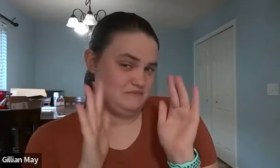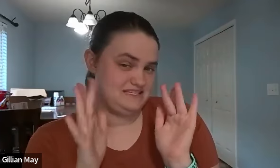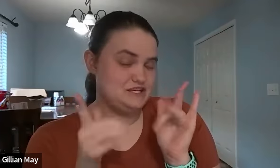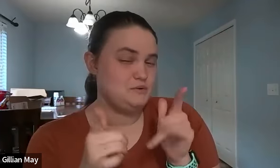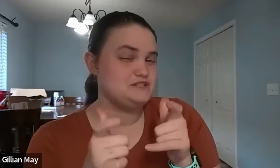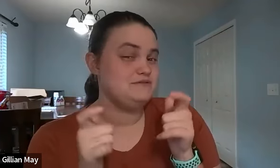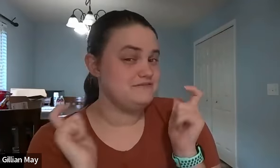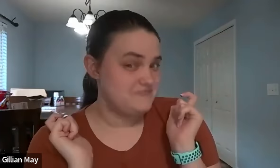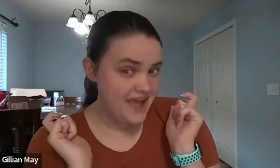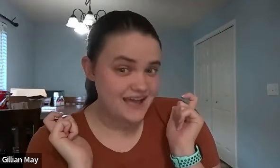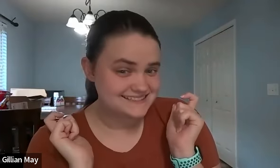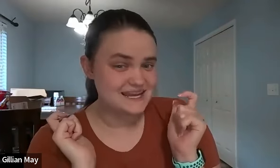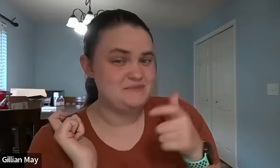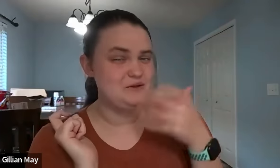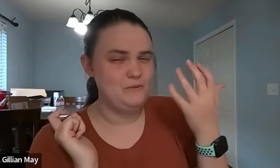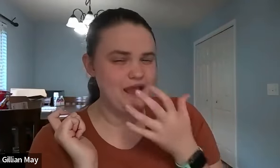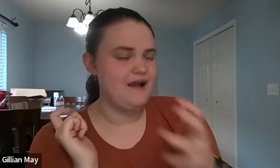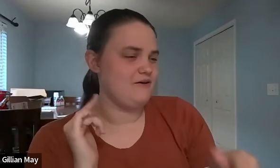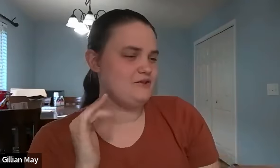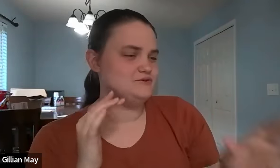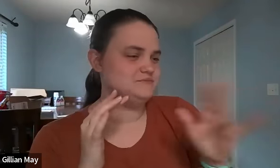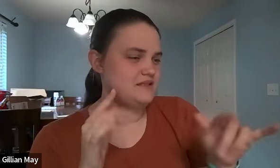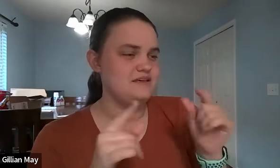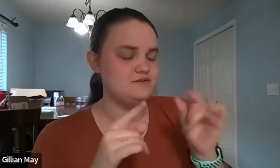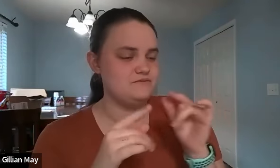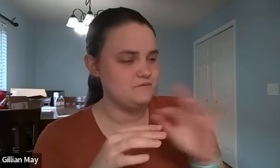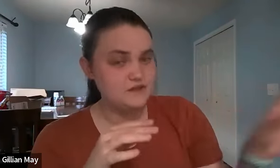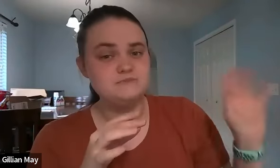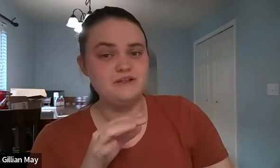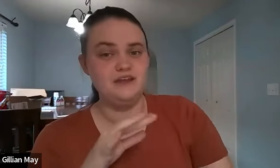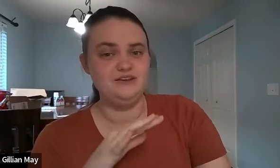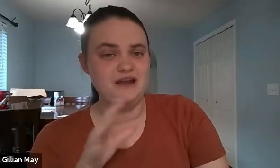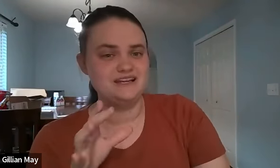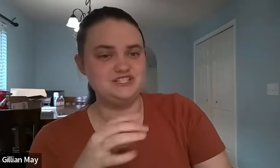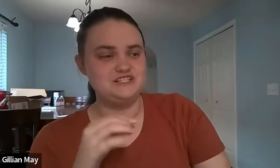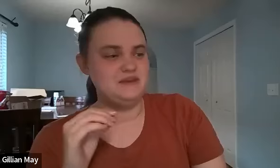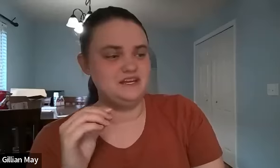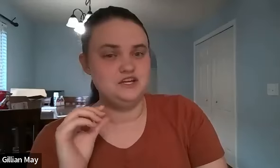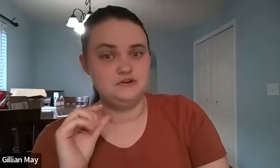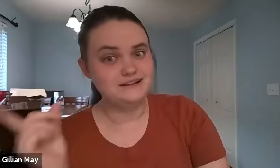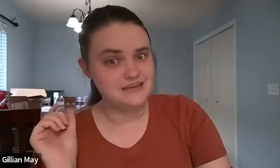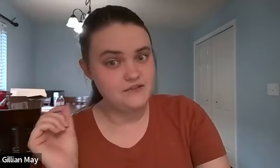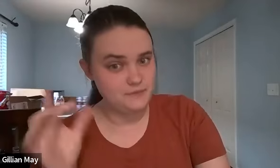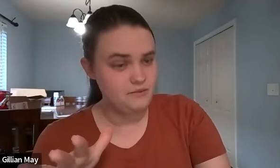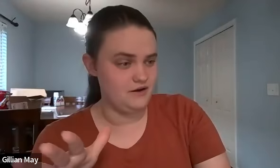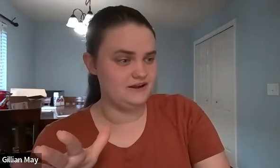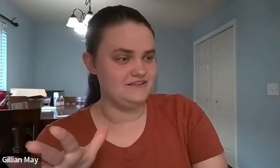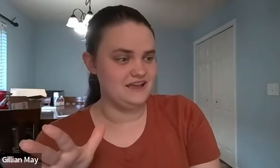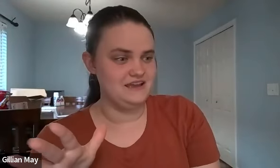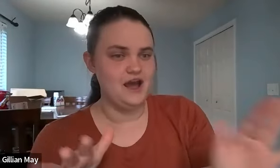amazing and going so fast. I mean, wow, those spelling, the finger spelling, you guys just, I mean, you knocked it out of the ballpark. Like, I only had